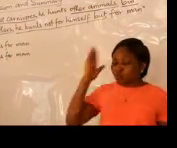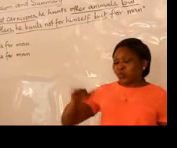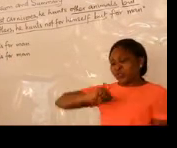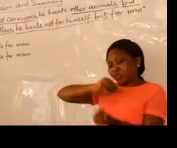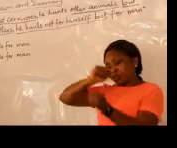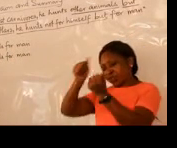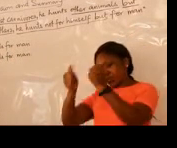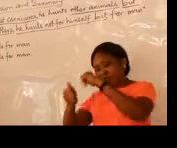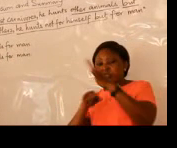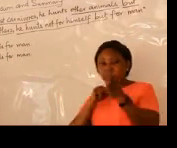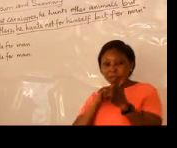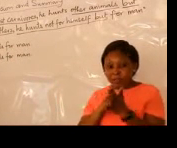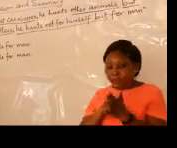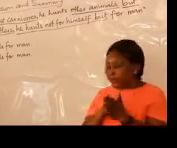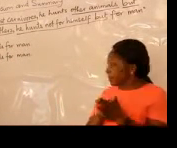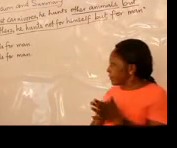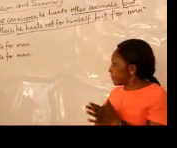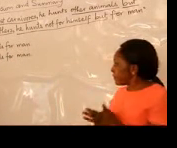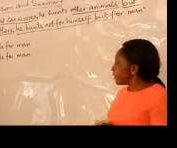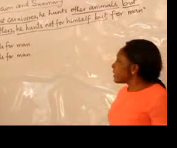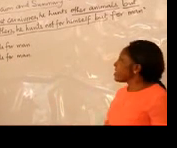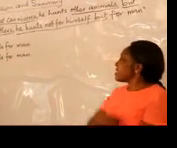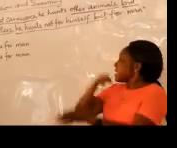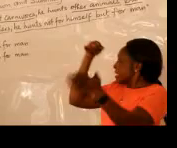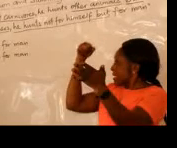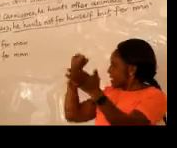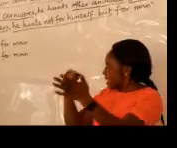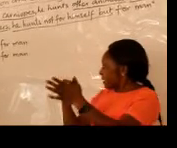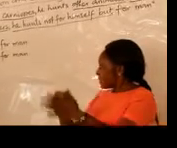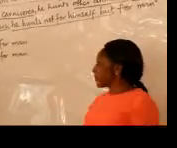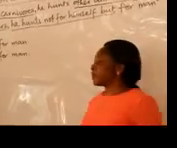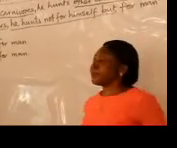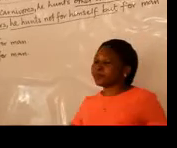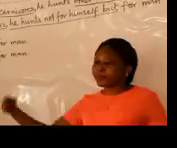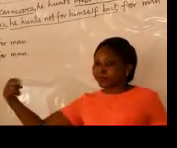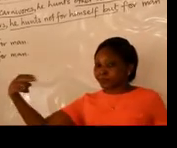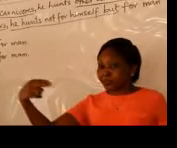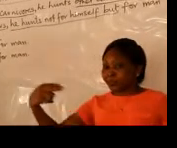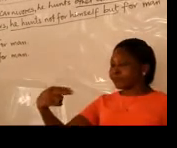Or you say the dog